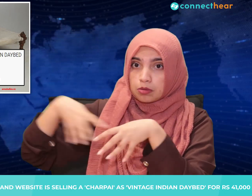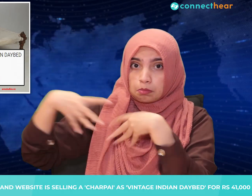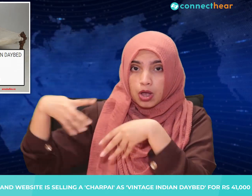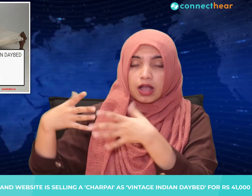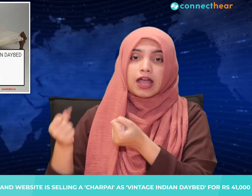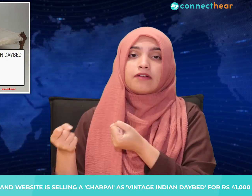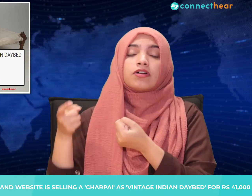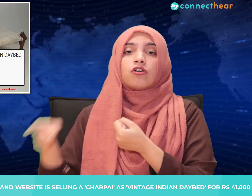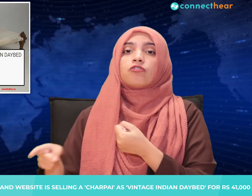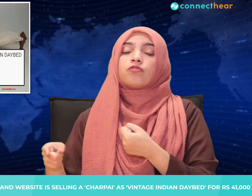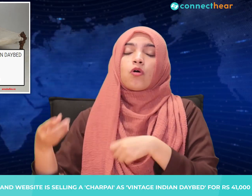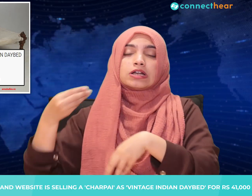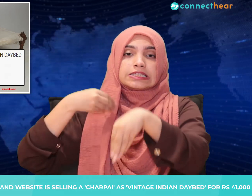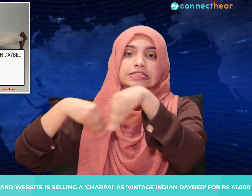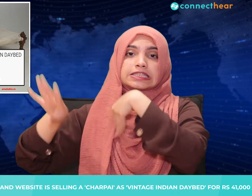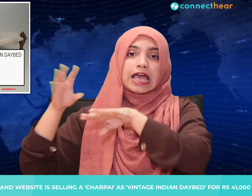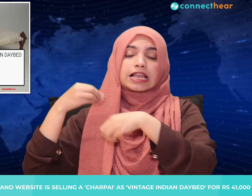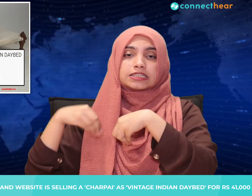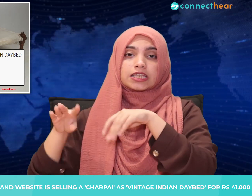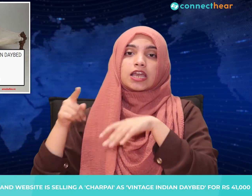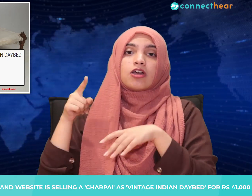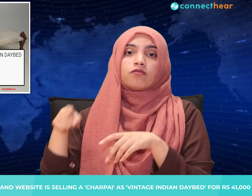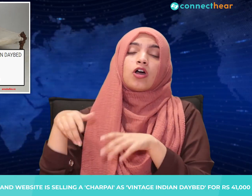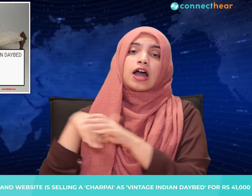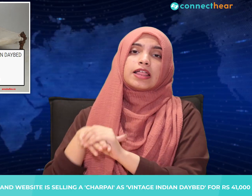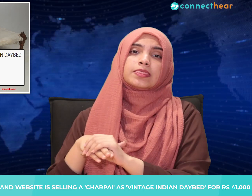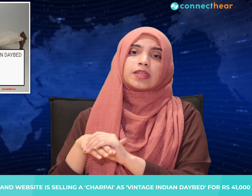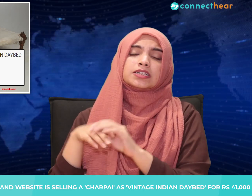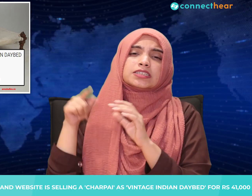selling what Indians locally call sambal patta.